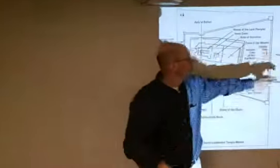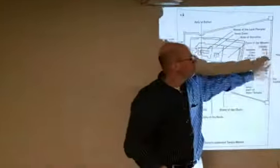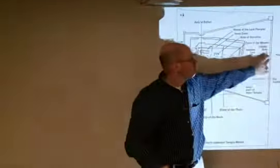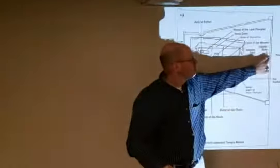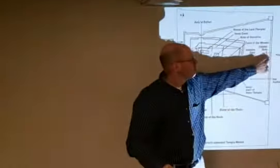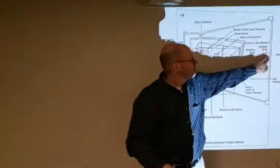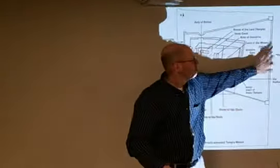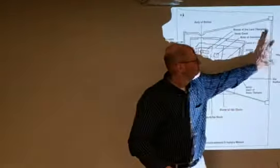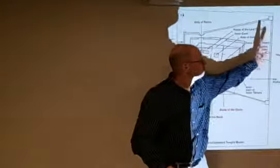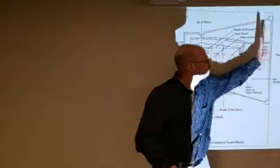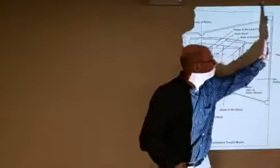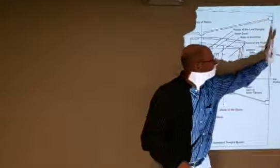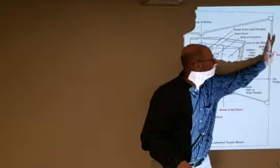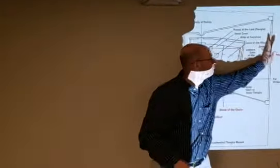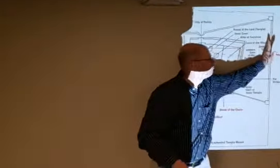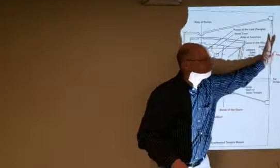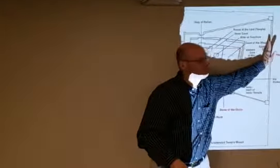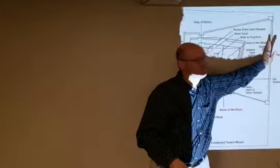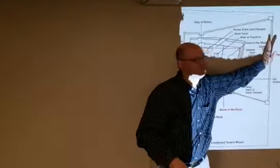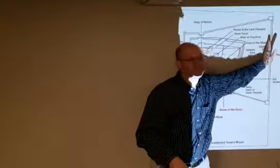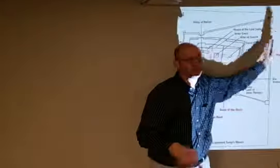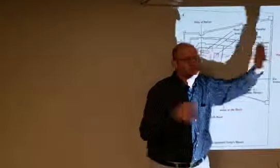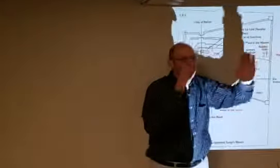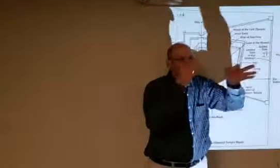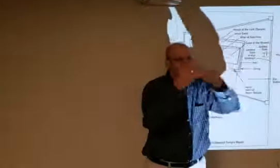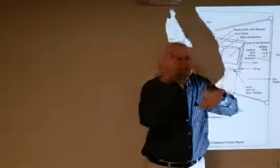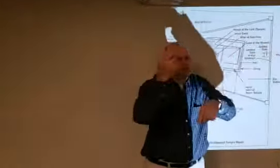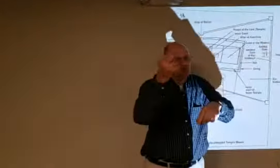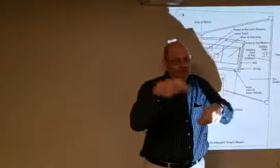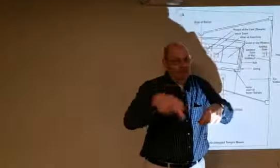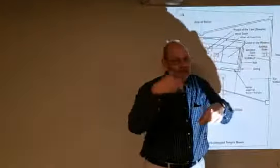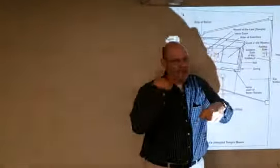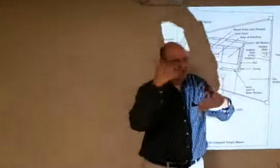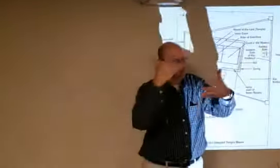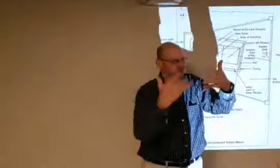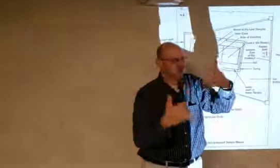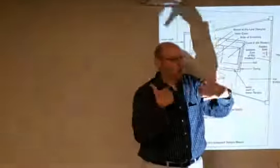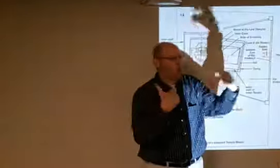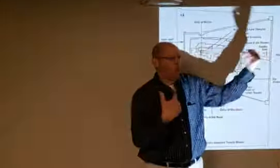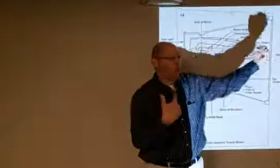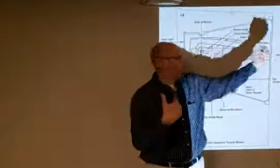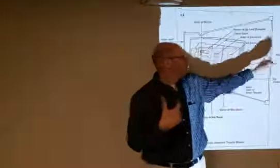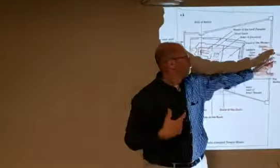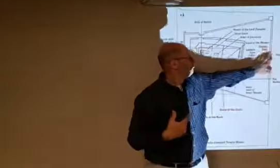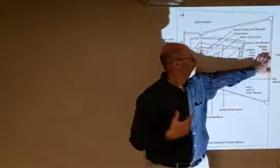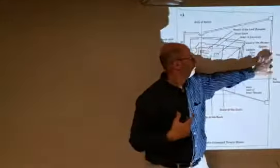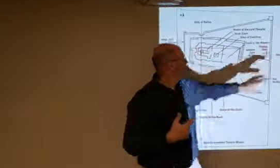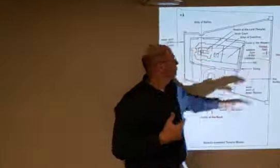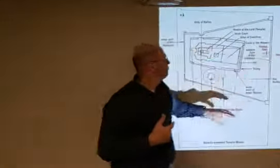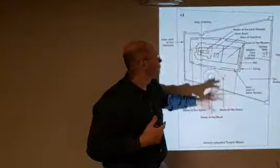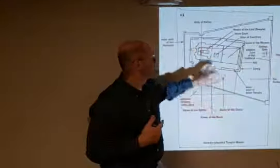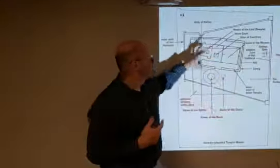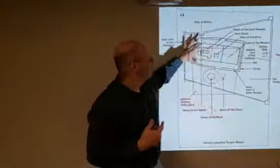There's a picture I have to kind of, give you a better look, see what it looks like.